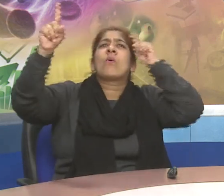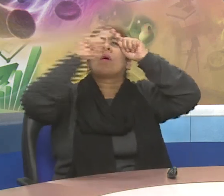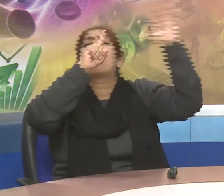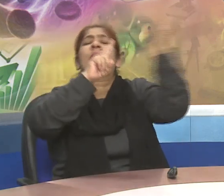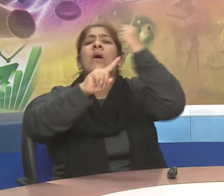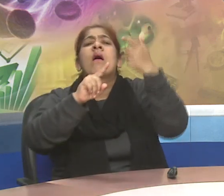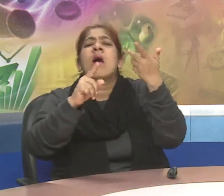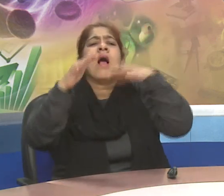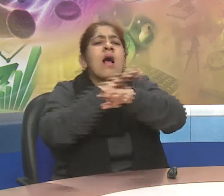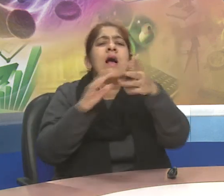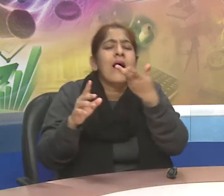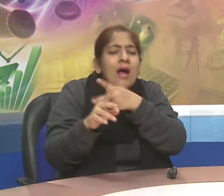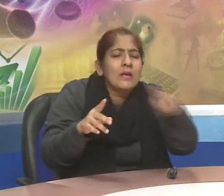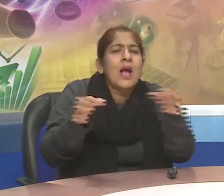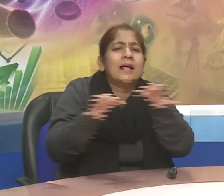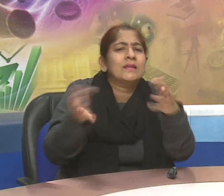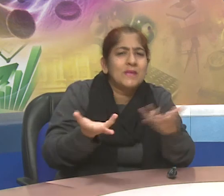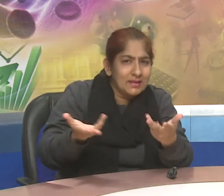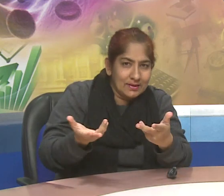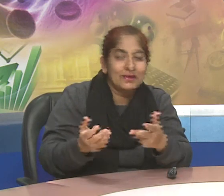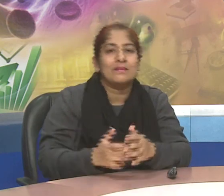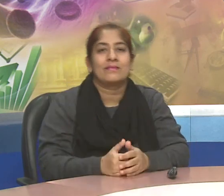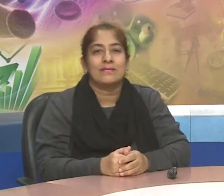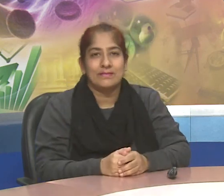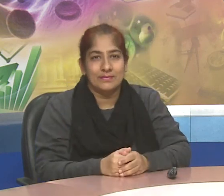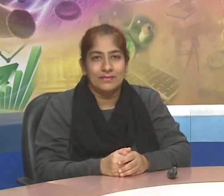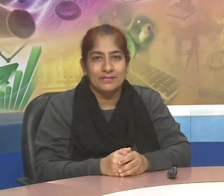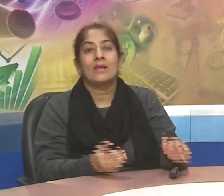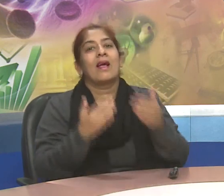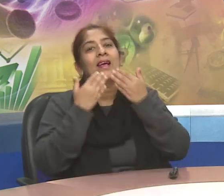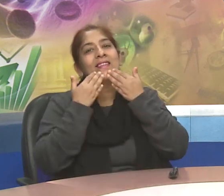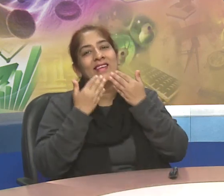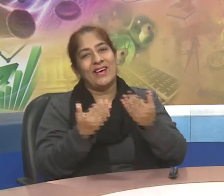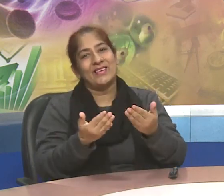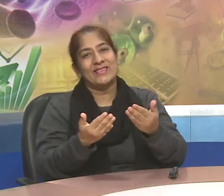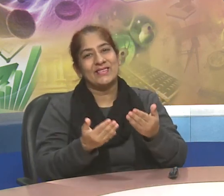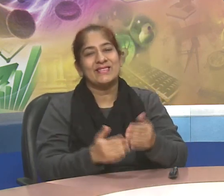What are global objectives of business? Thank you.